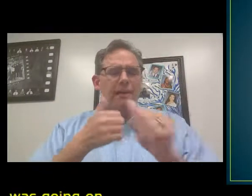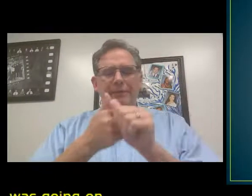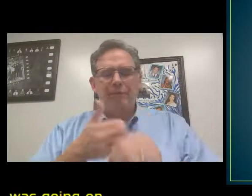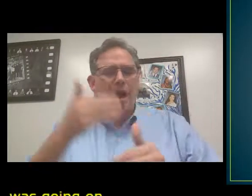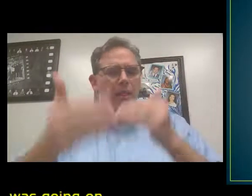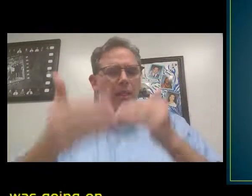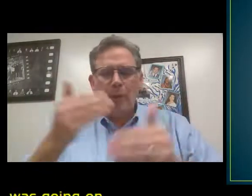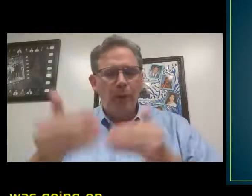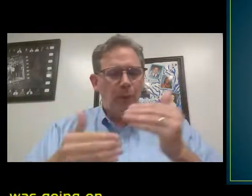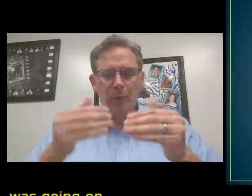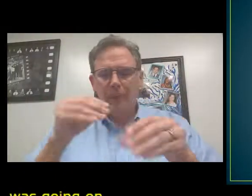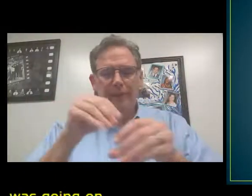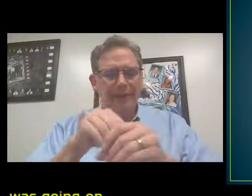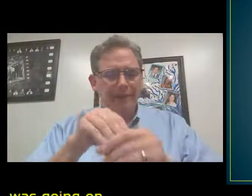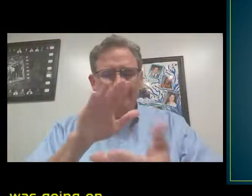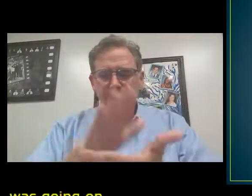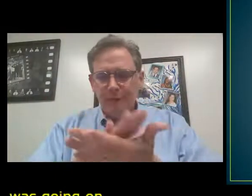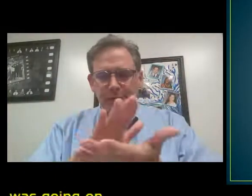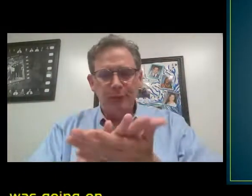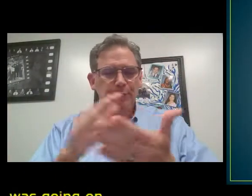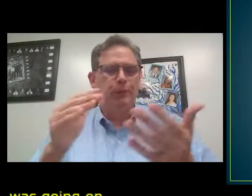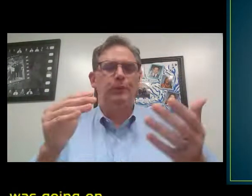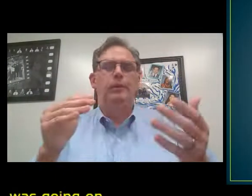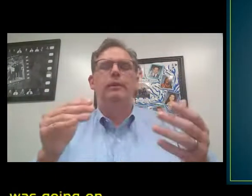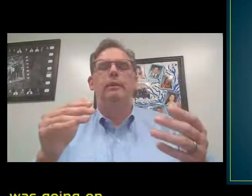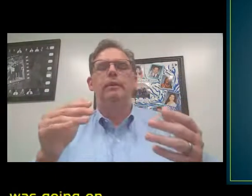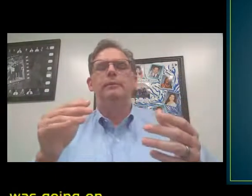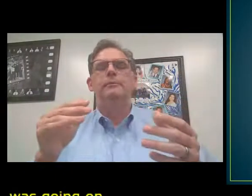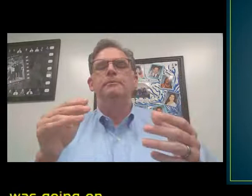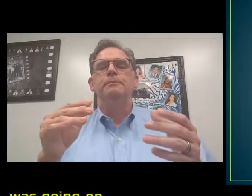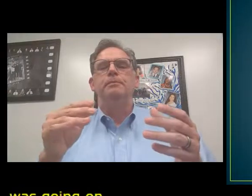I sat in his class and watched,